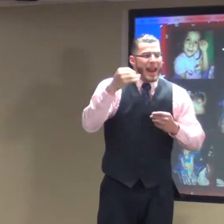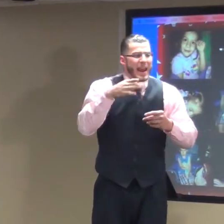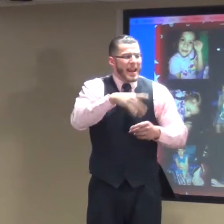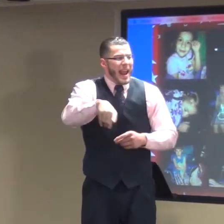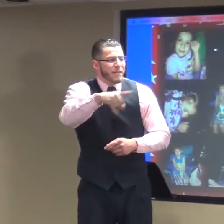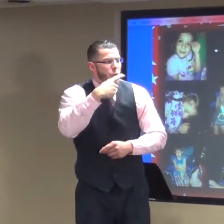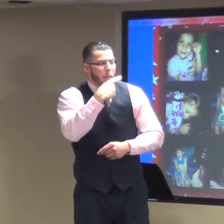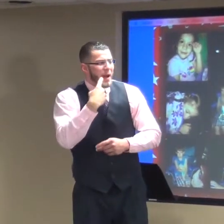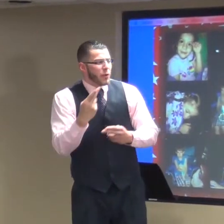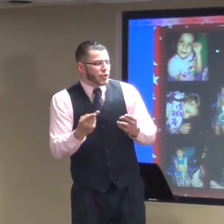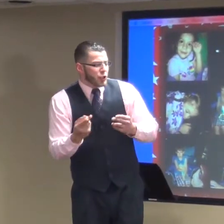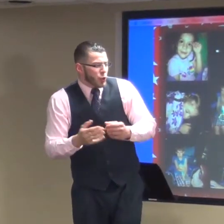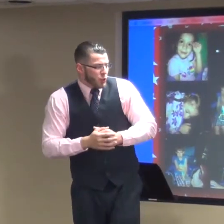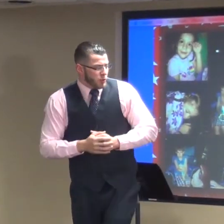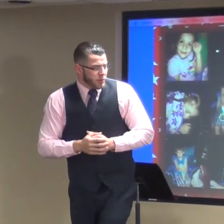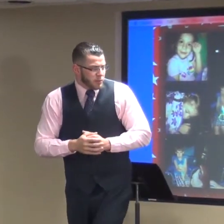He gave you a mouth to use,